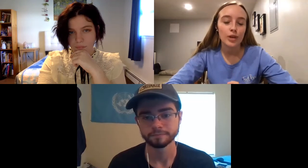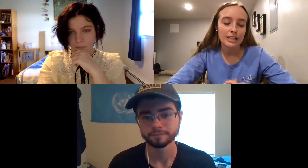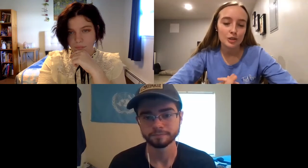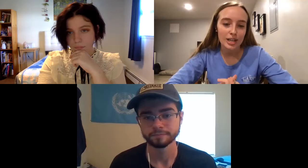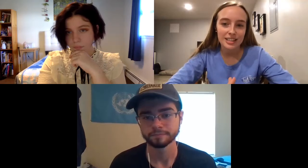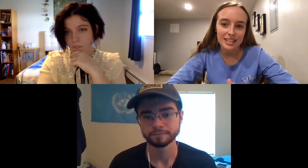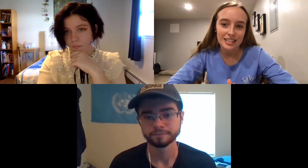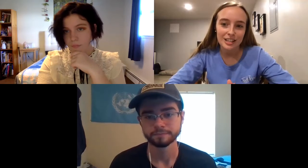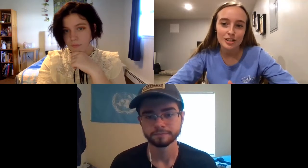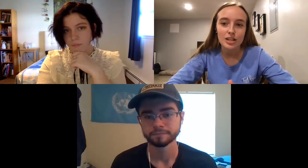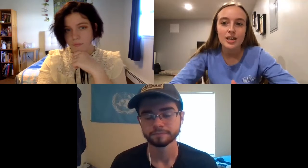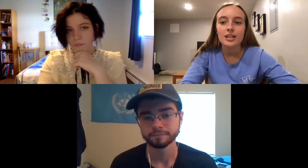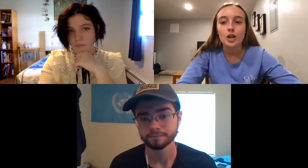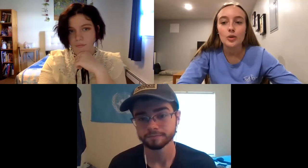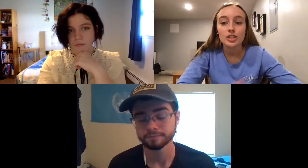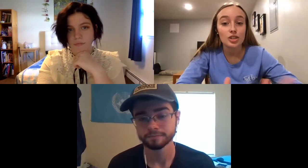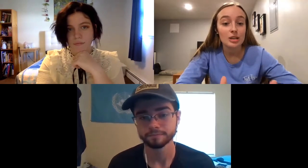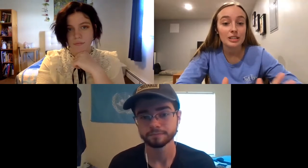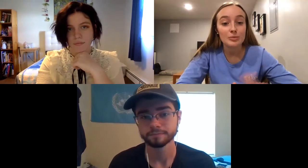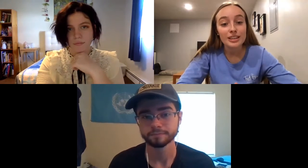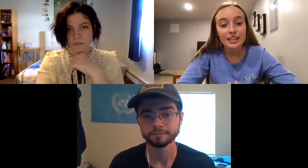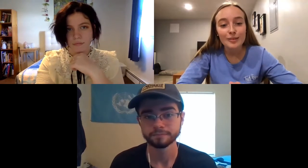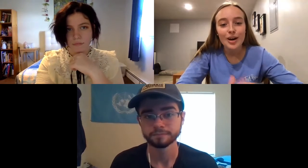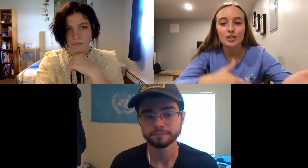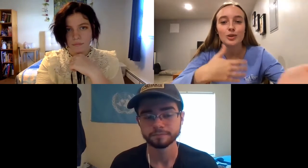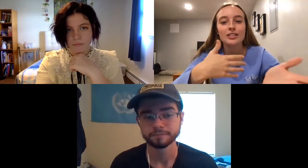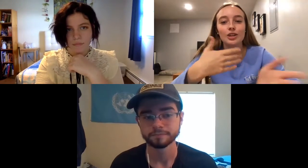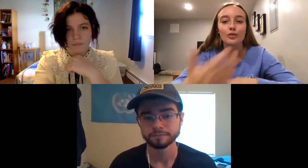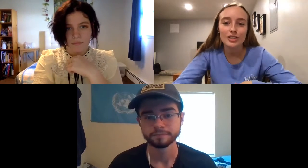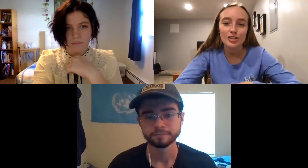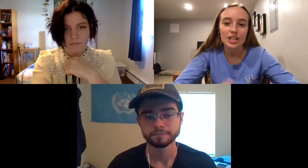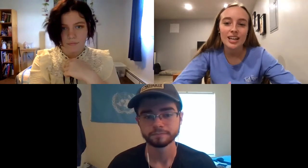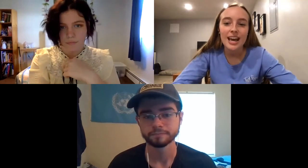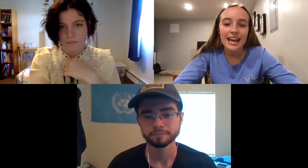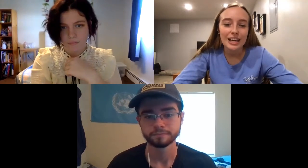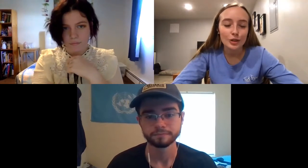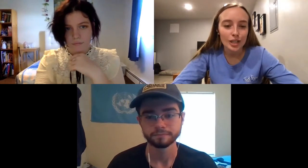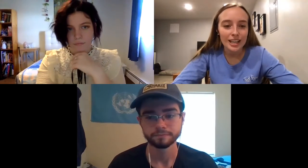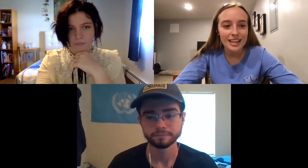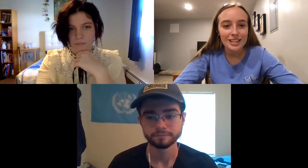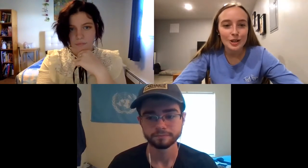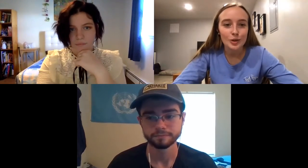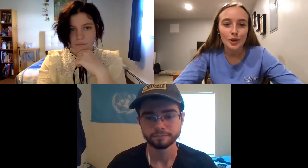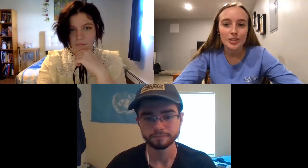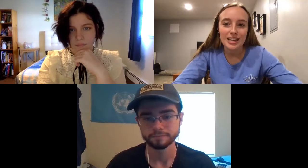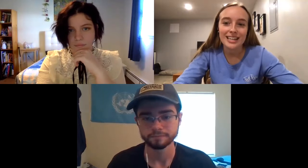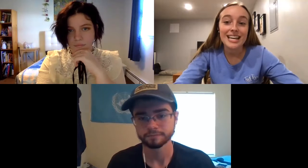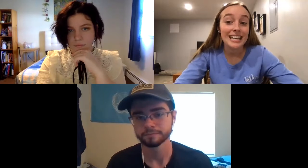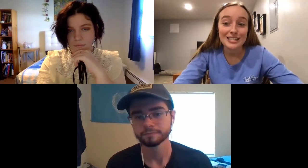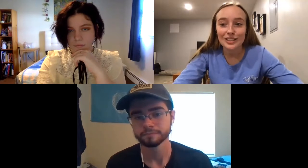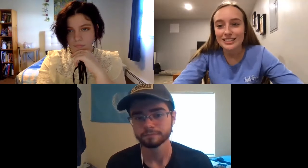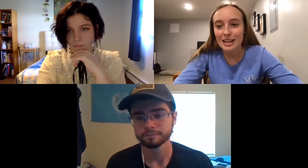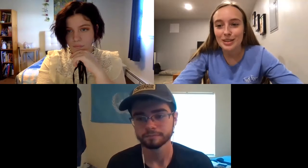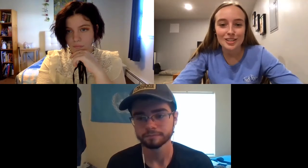directly translate into English. So this is just something to be thinking about as you continue researching and looking into ASL, you'll notice that